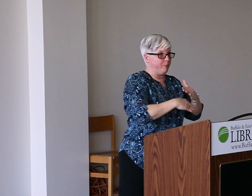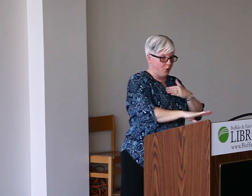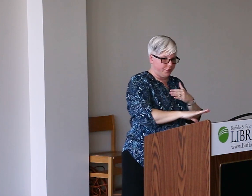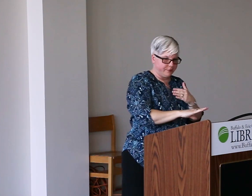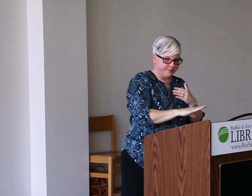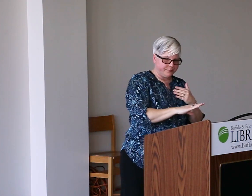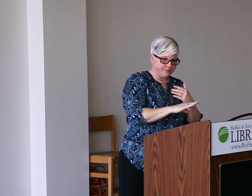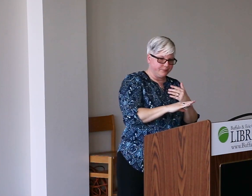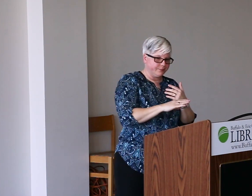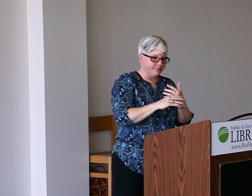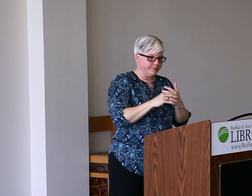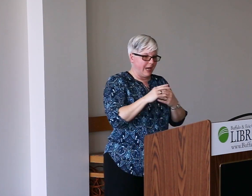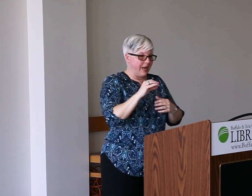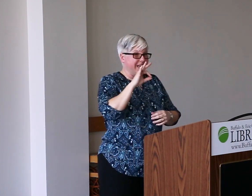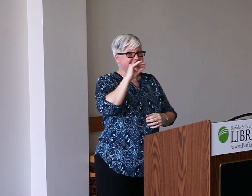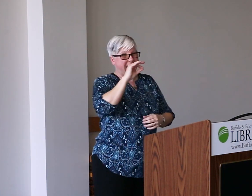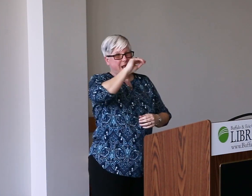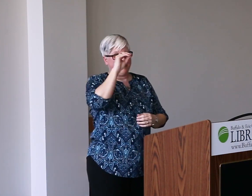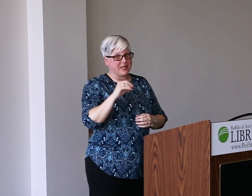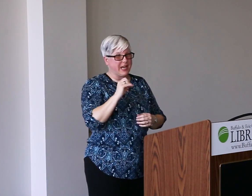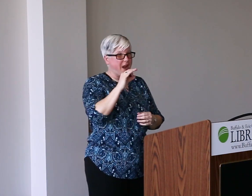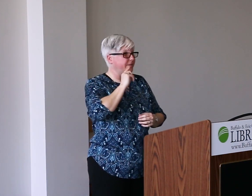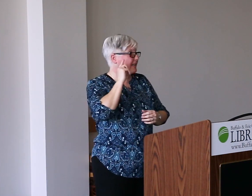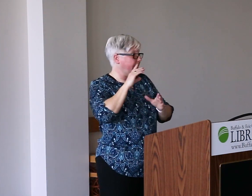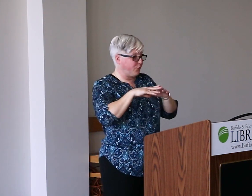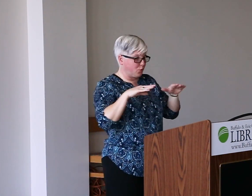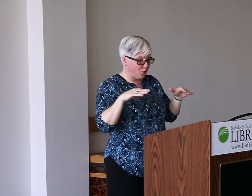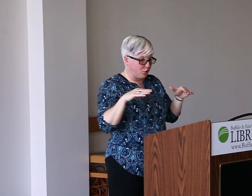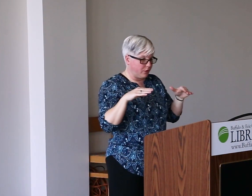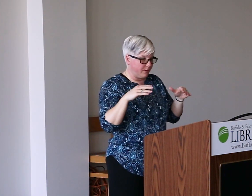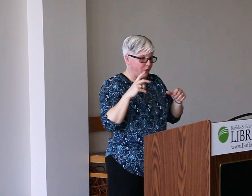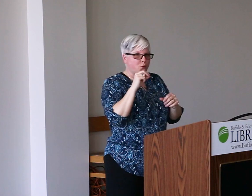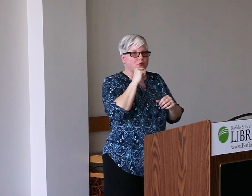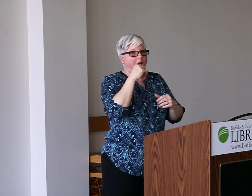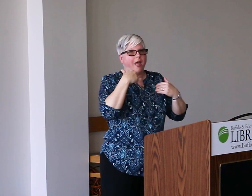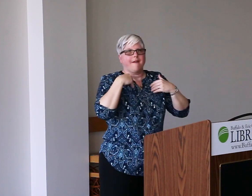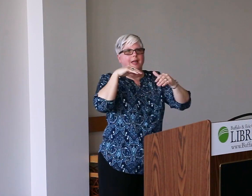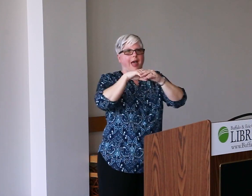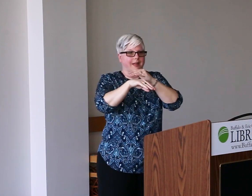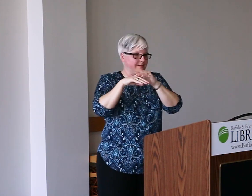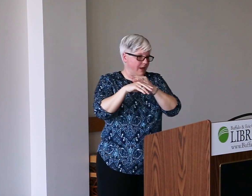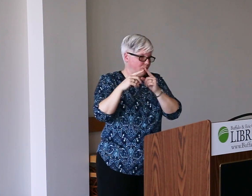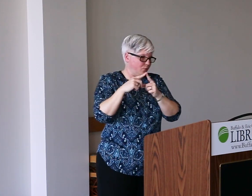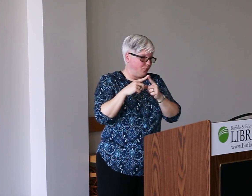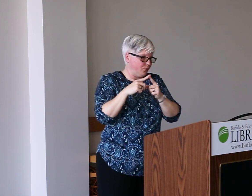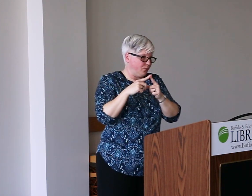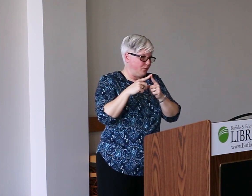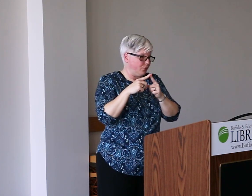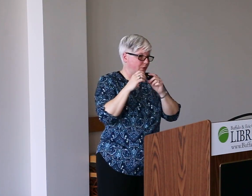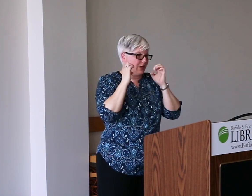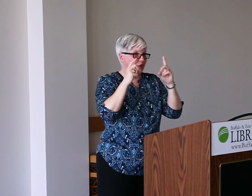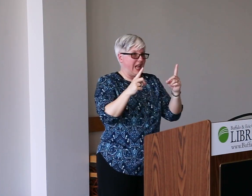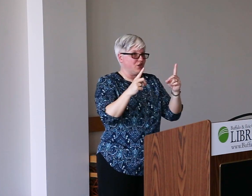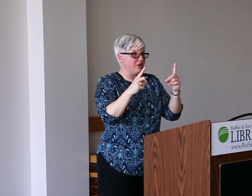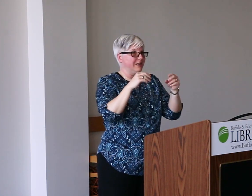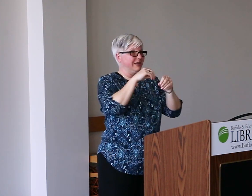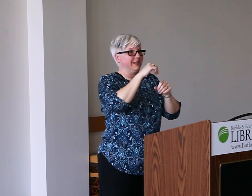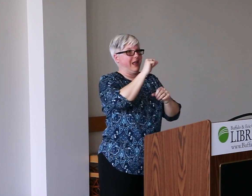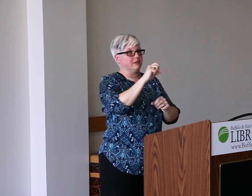to sign language from birth. 90% of deaf children do not have access to